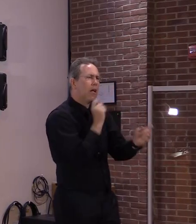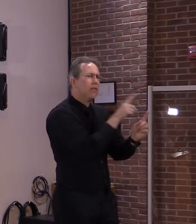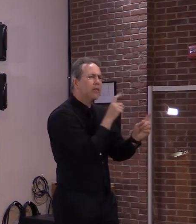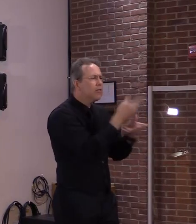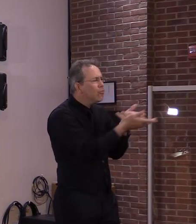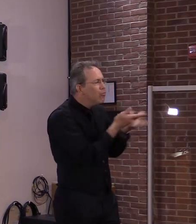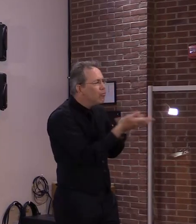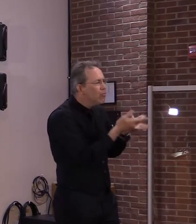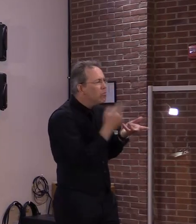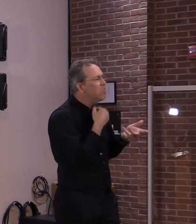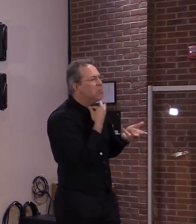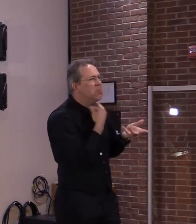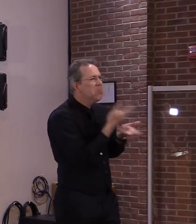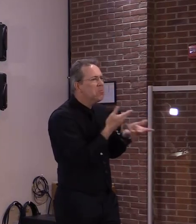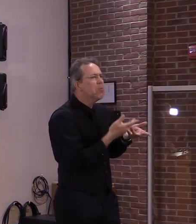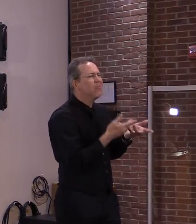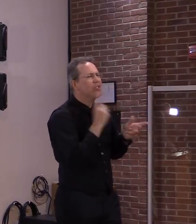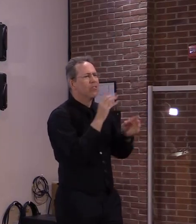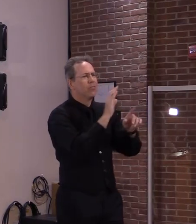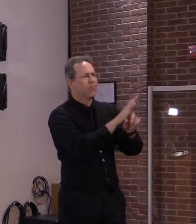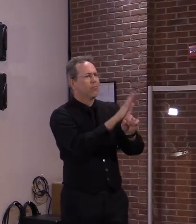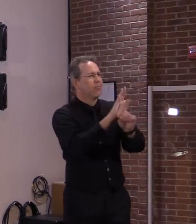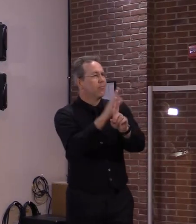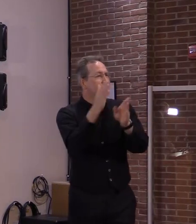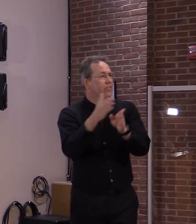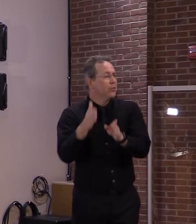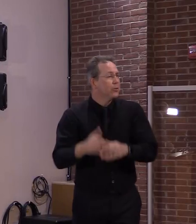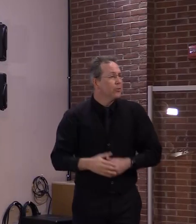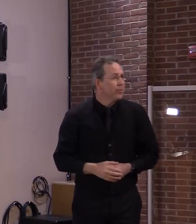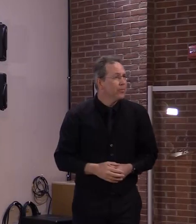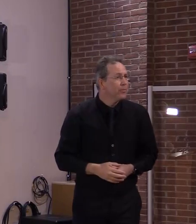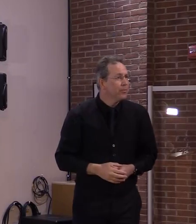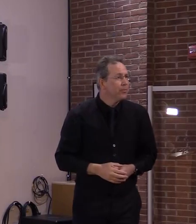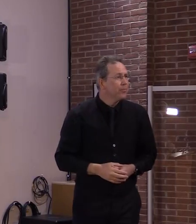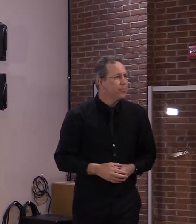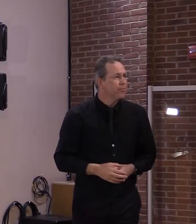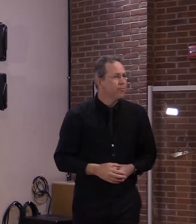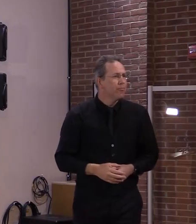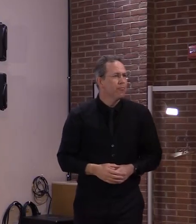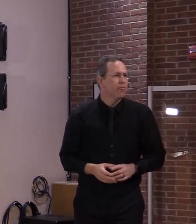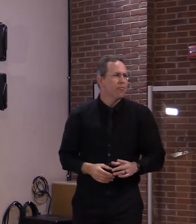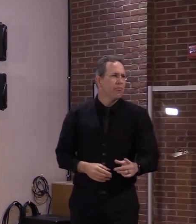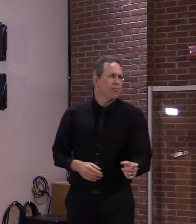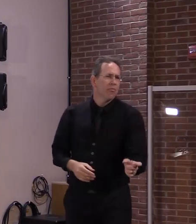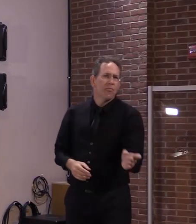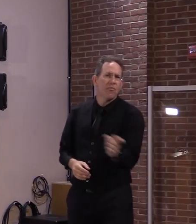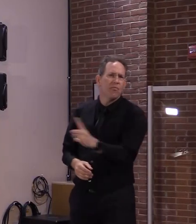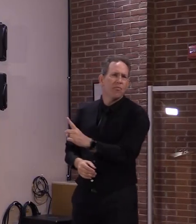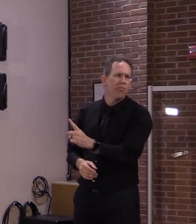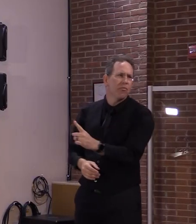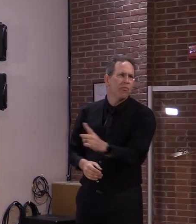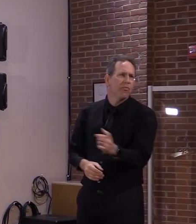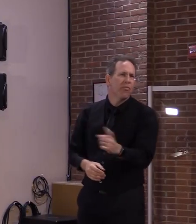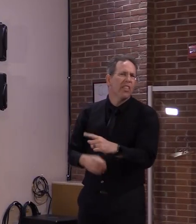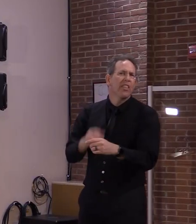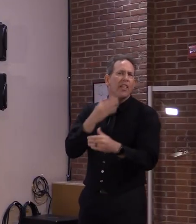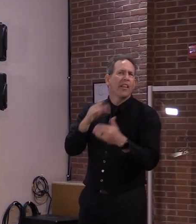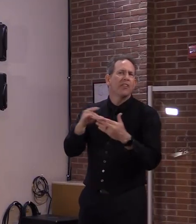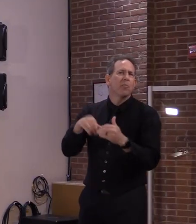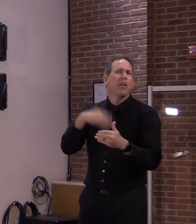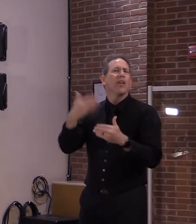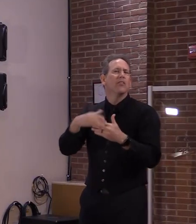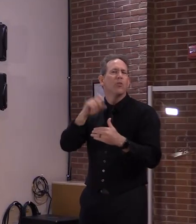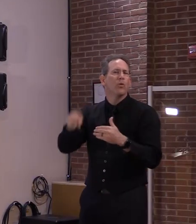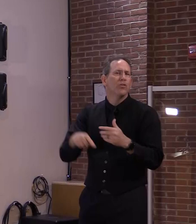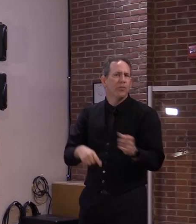That actually is kind of leads me to my next question, which was, thank you. Back when mask wearing was somewhat